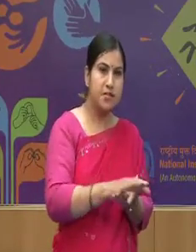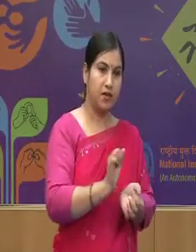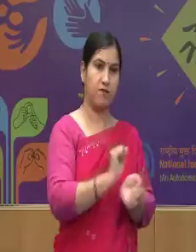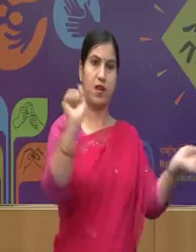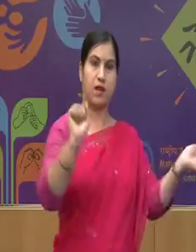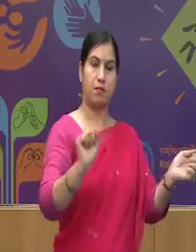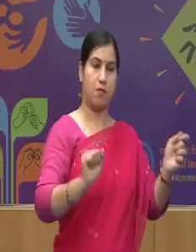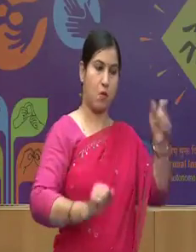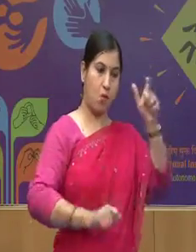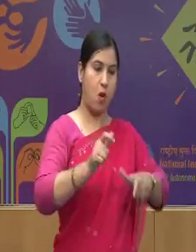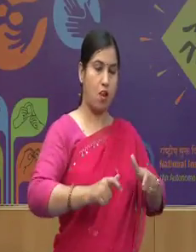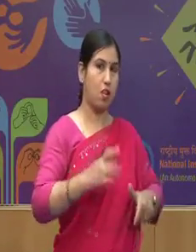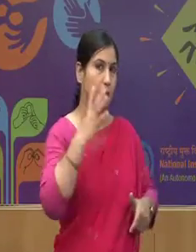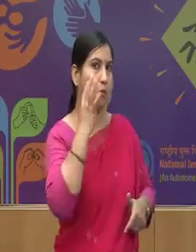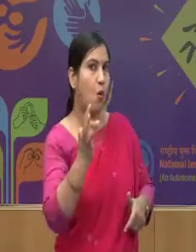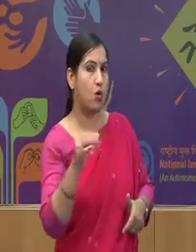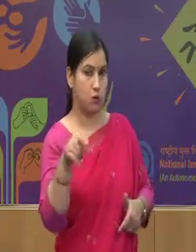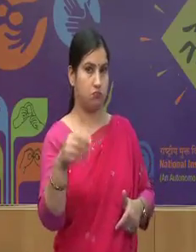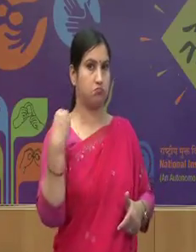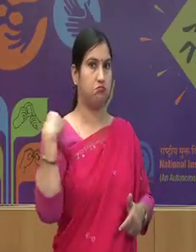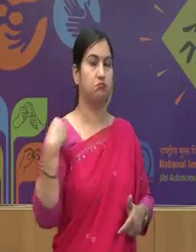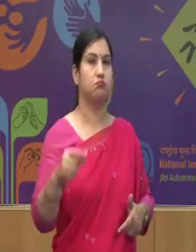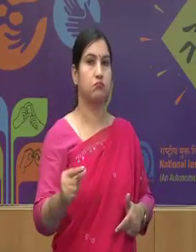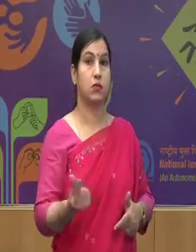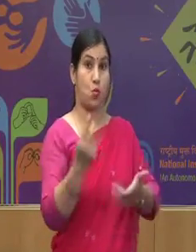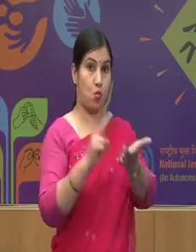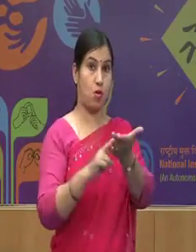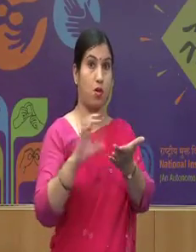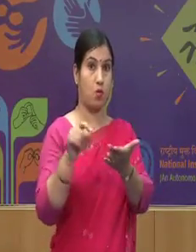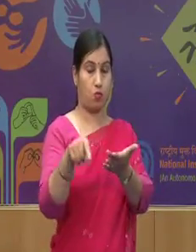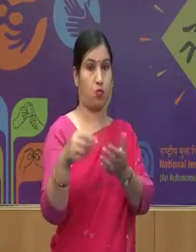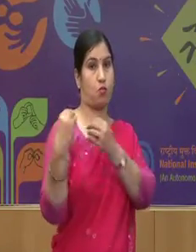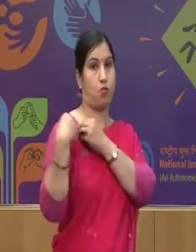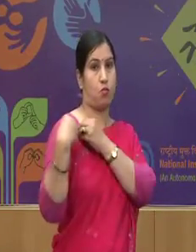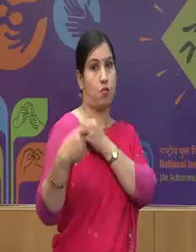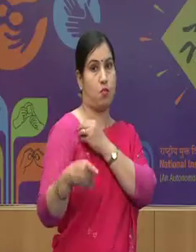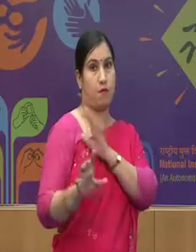world is another important duty of the UNO.